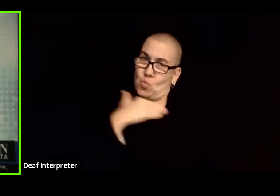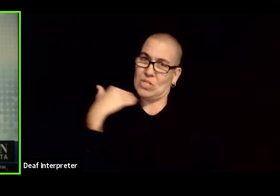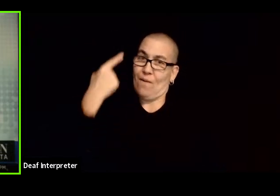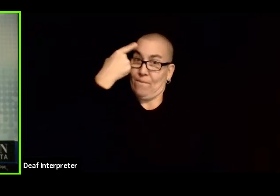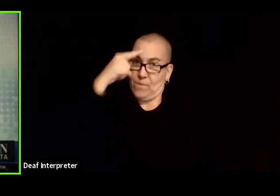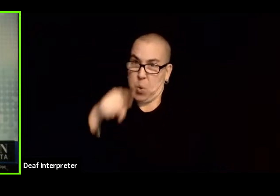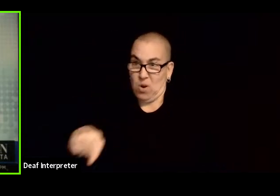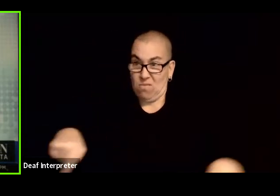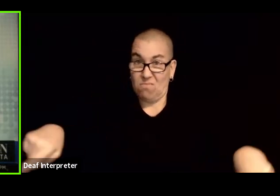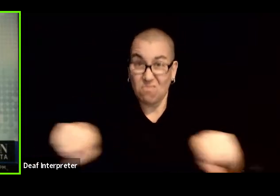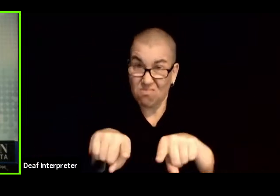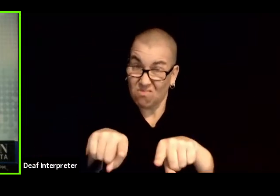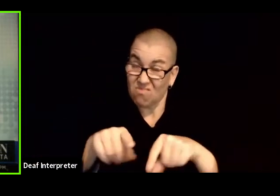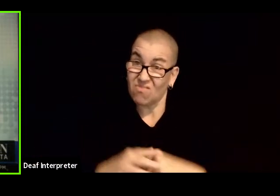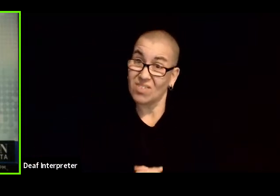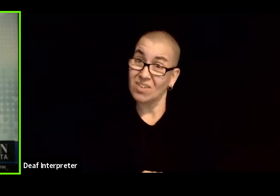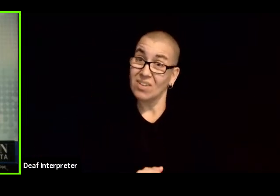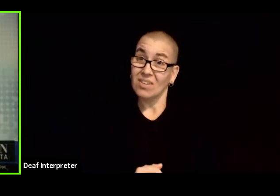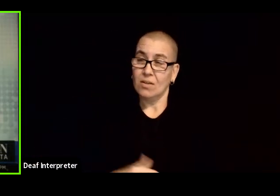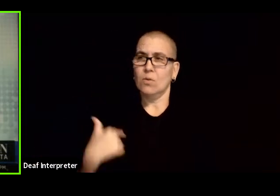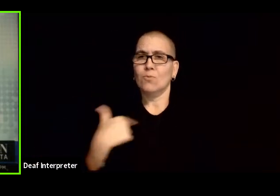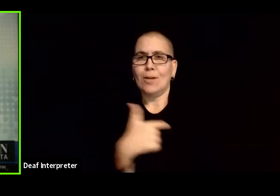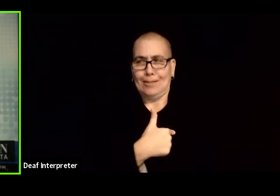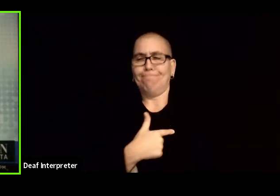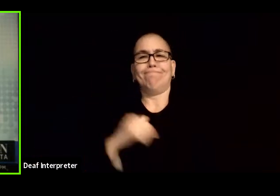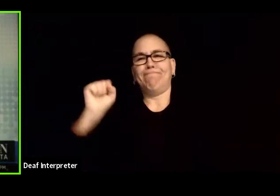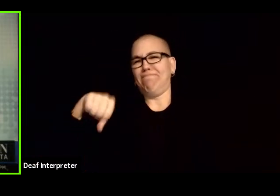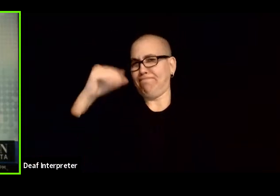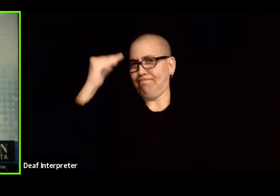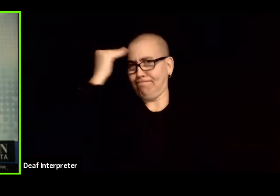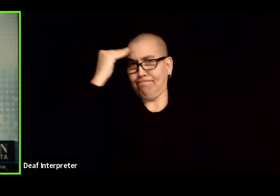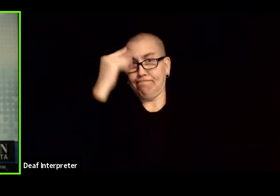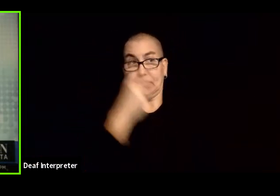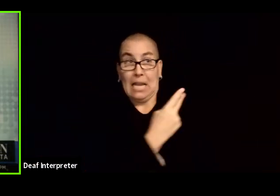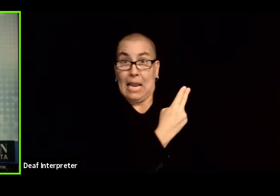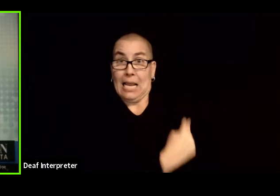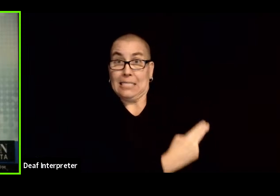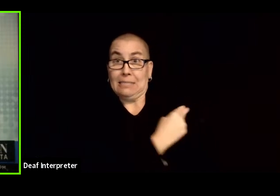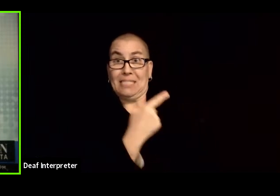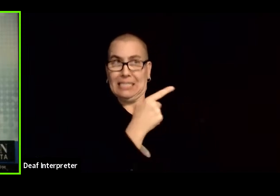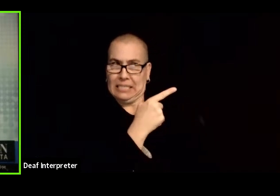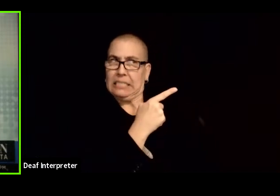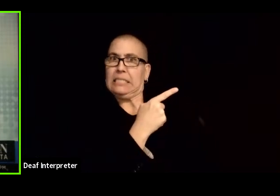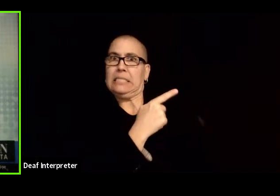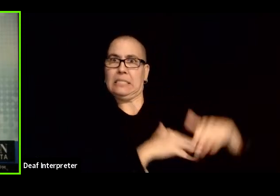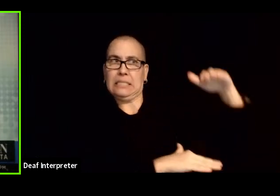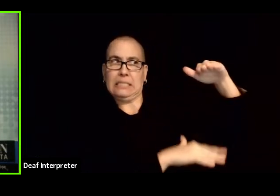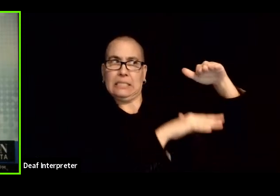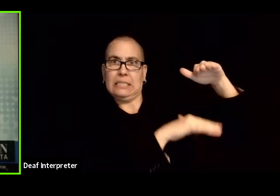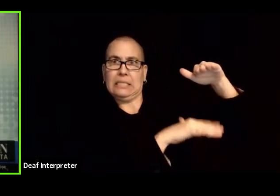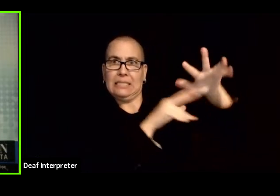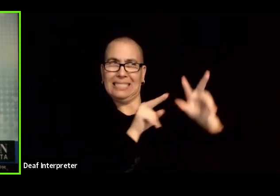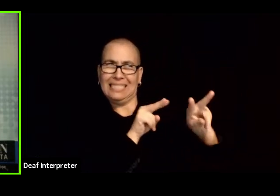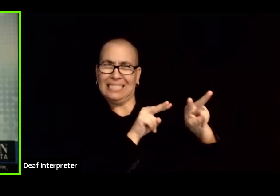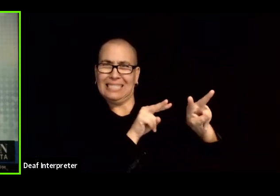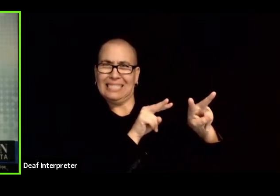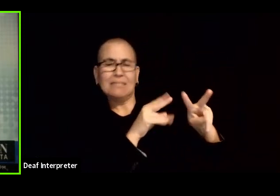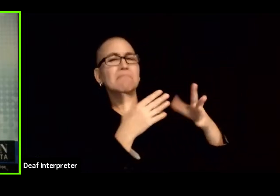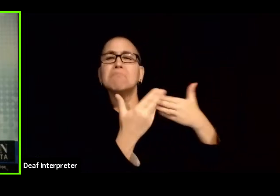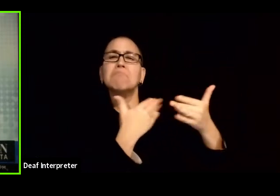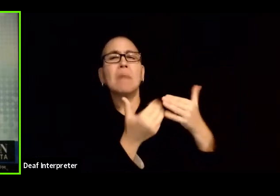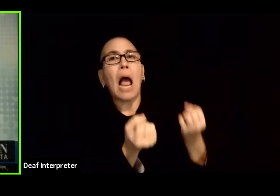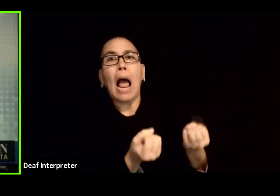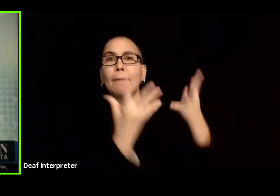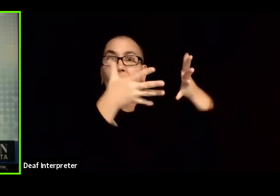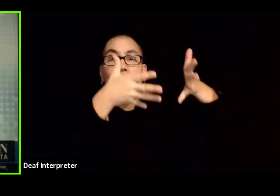the supply of hospital beds, all the beds in the world are worthless without skilled, experienced healthcare workers to staff them and